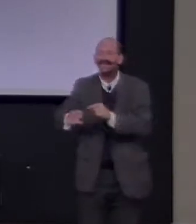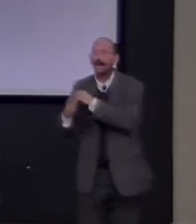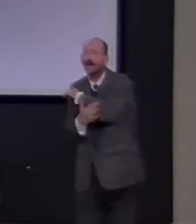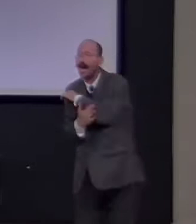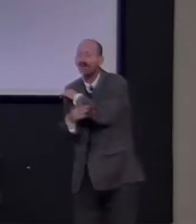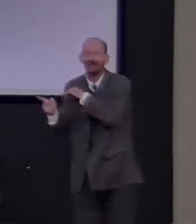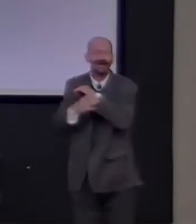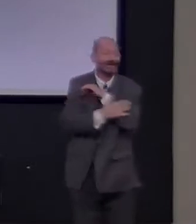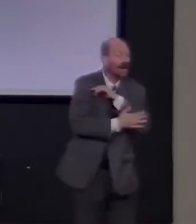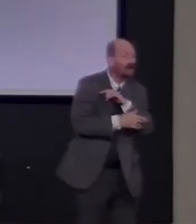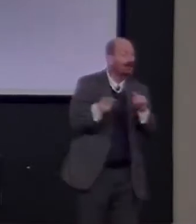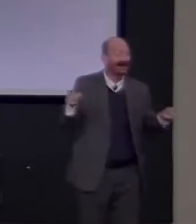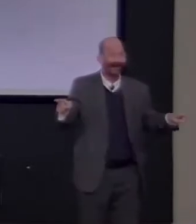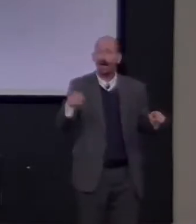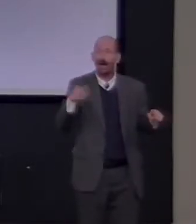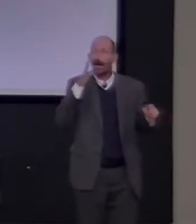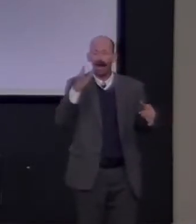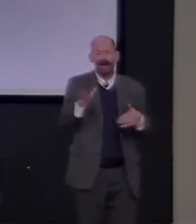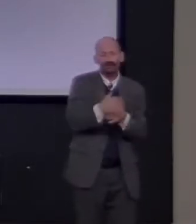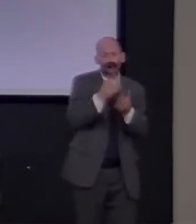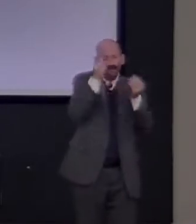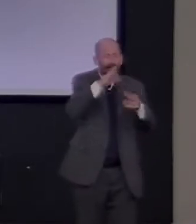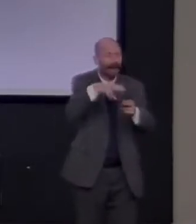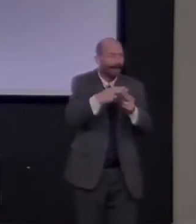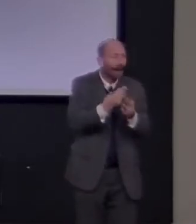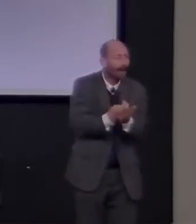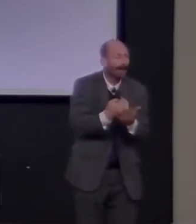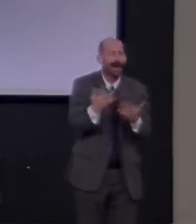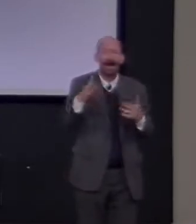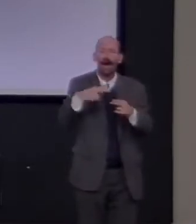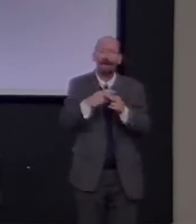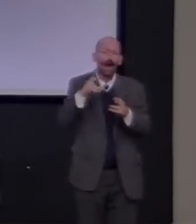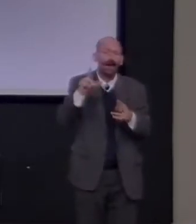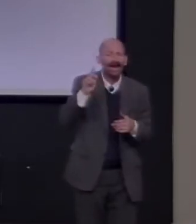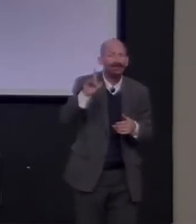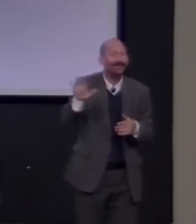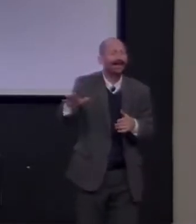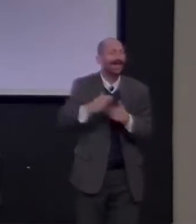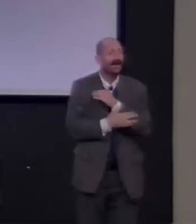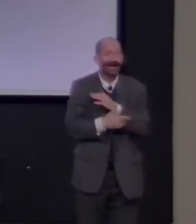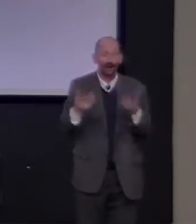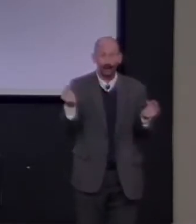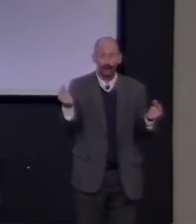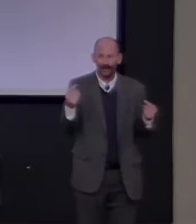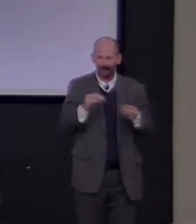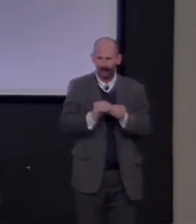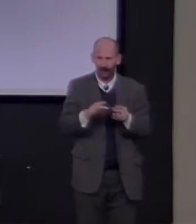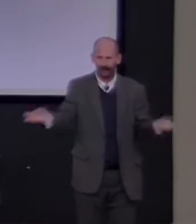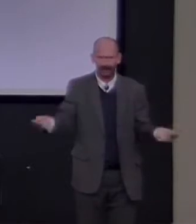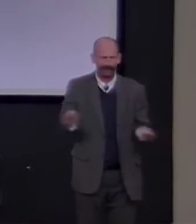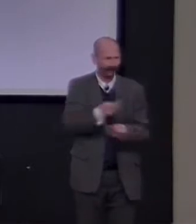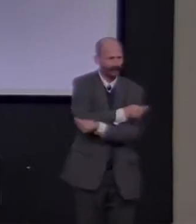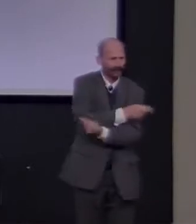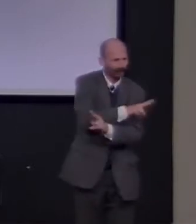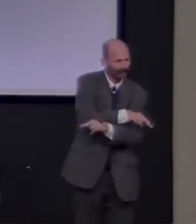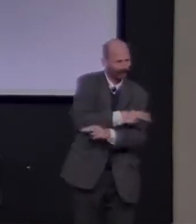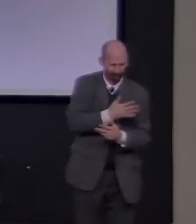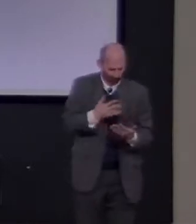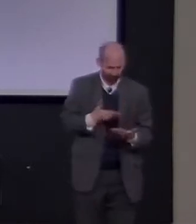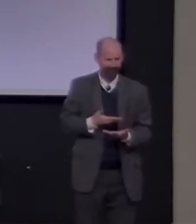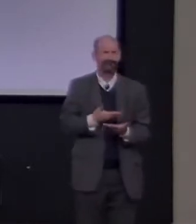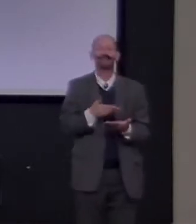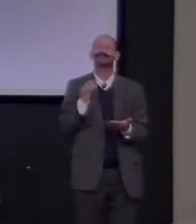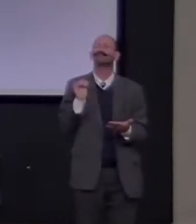important problems regarding economy and so forth. So one of the challenges then for us as